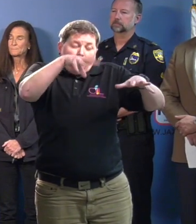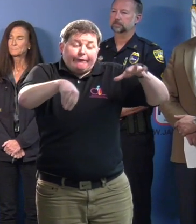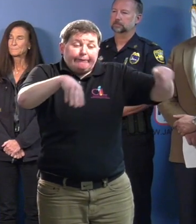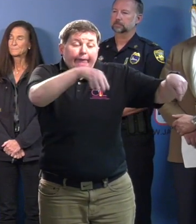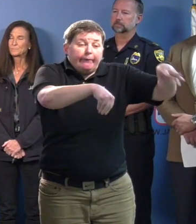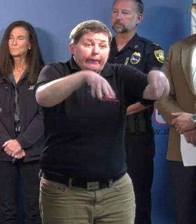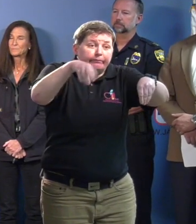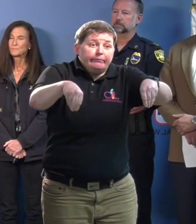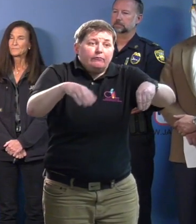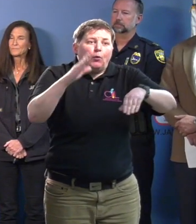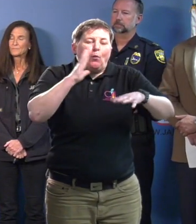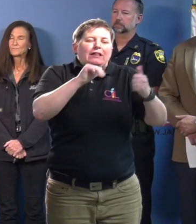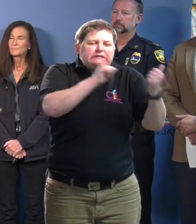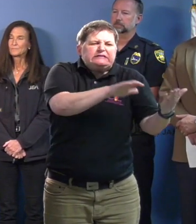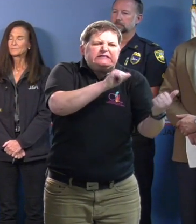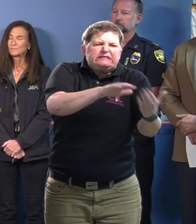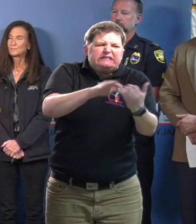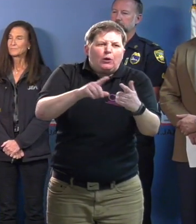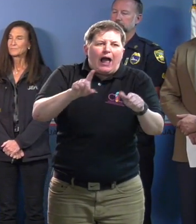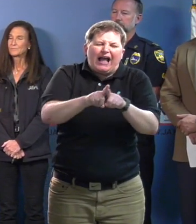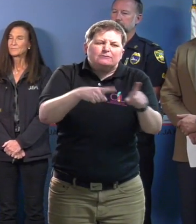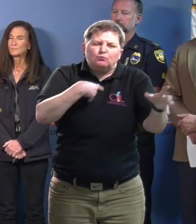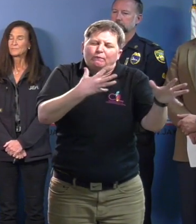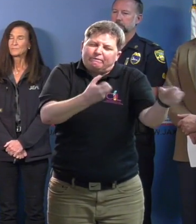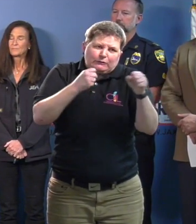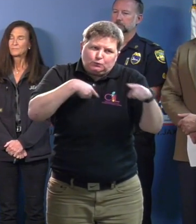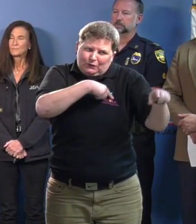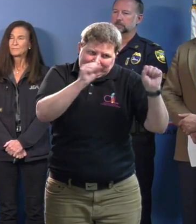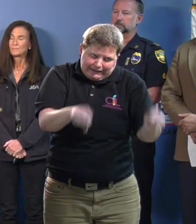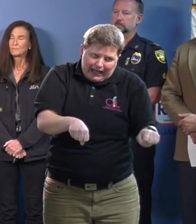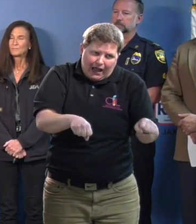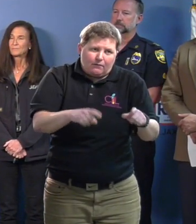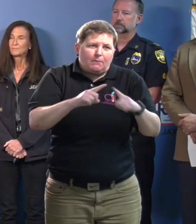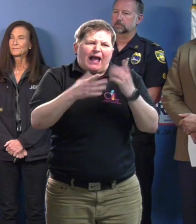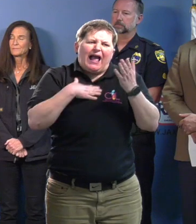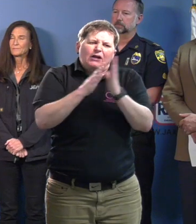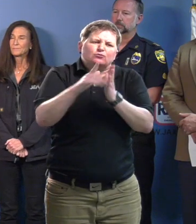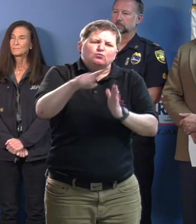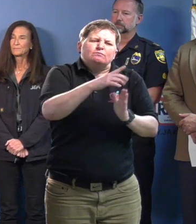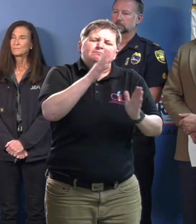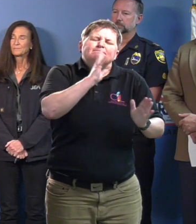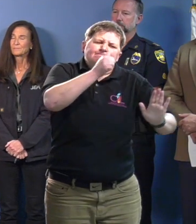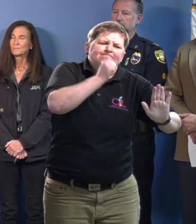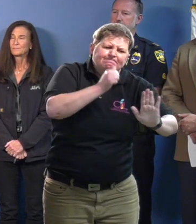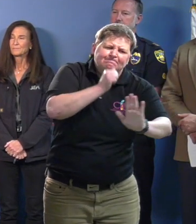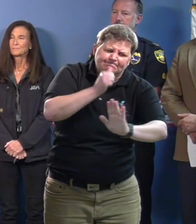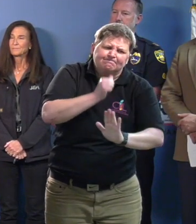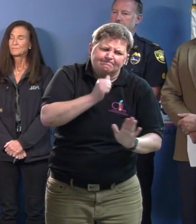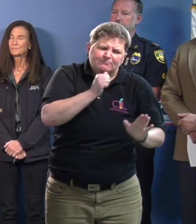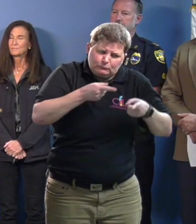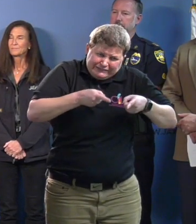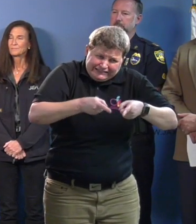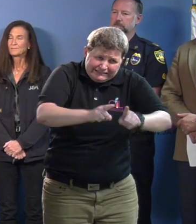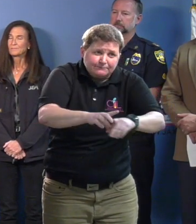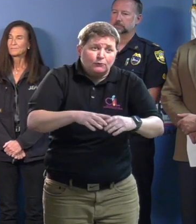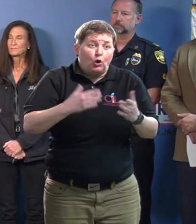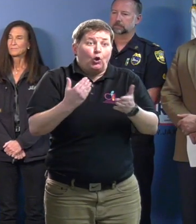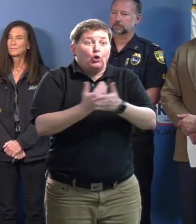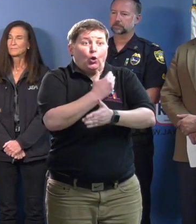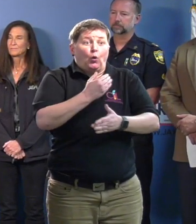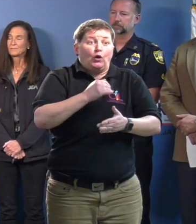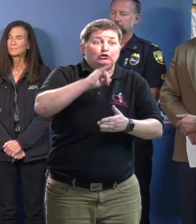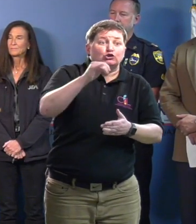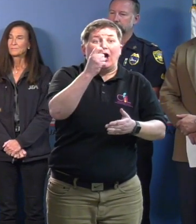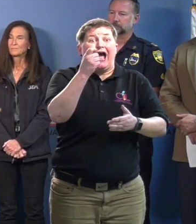quickly and safely as they possibly can. So we're asking for your patience on that front. Our new Jax Ready transparency dashboard